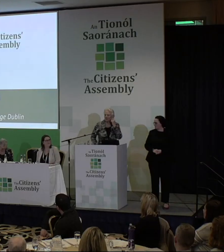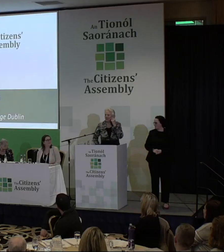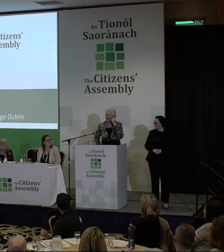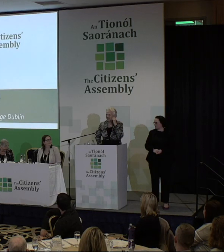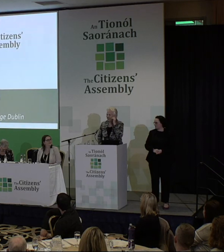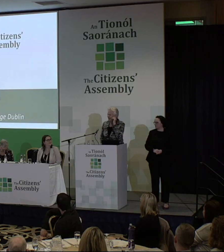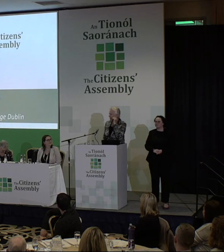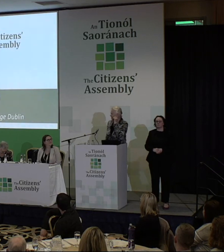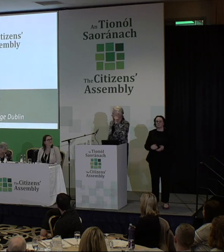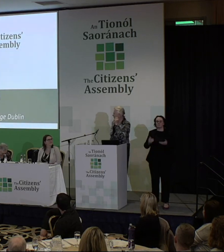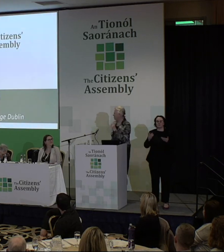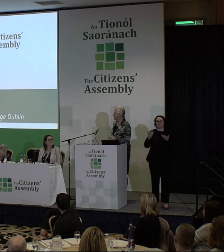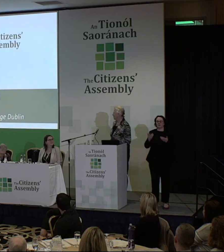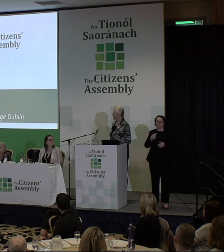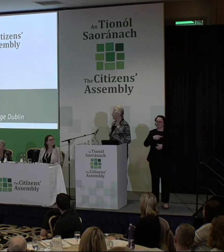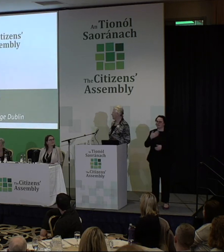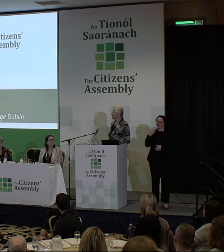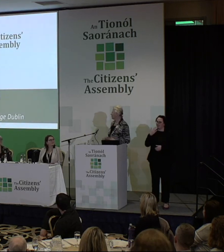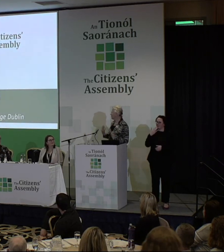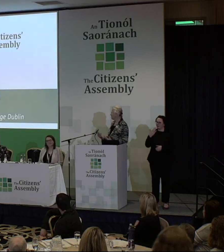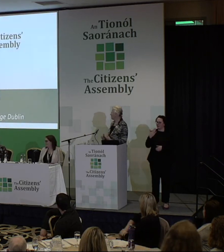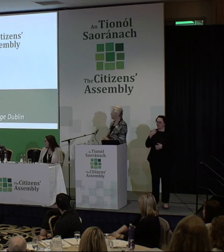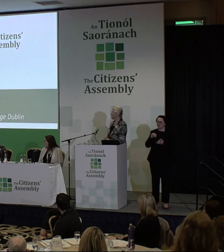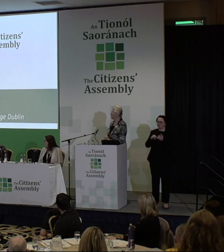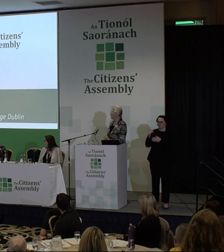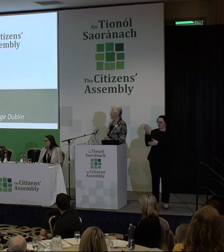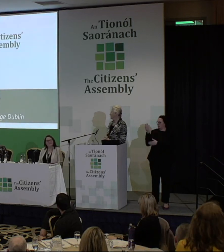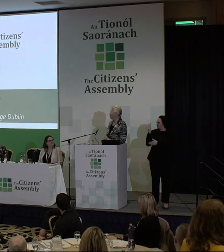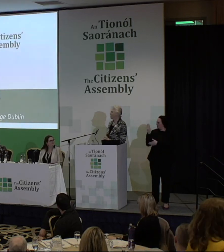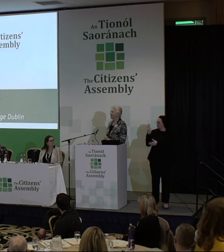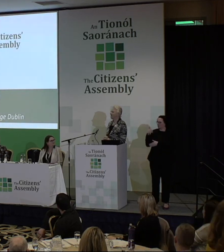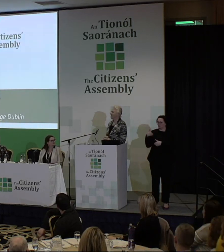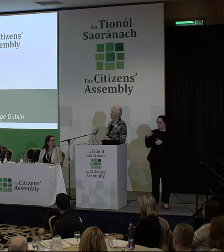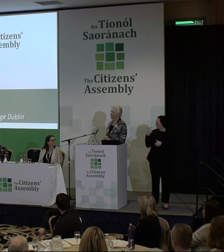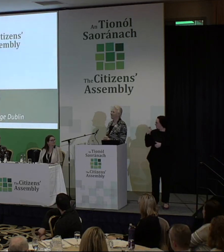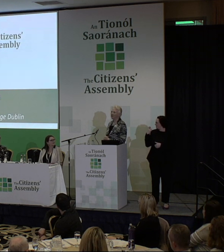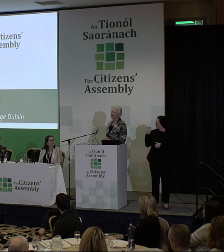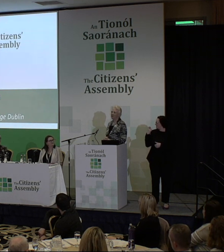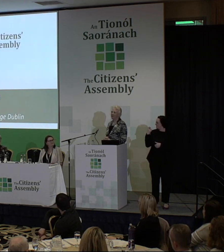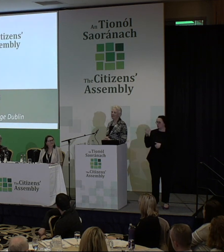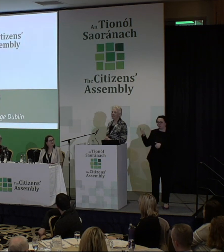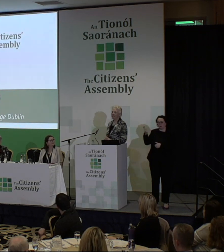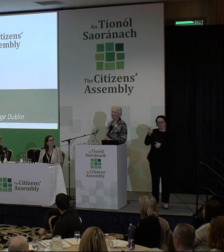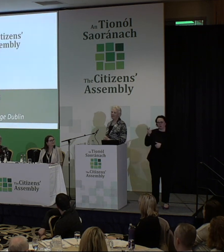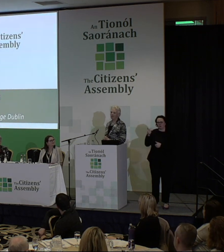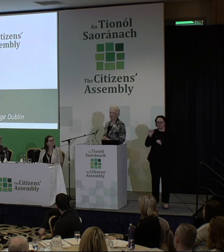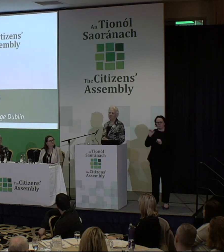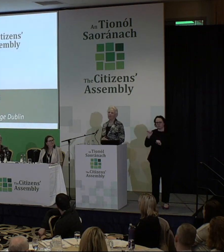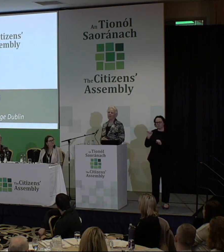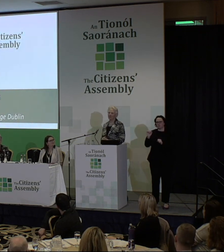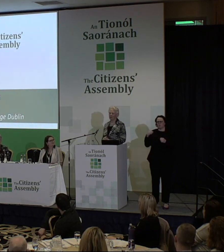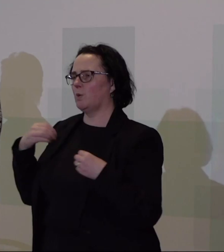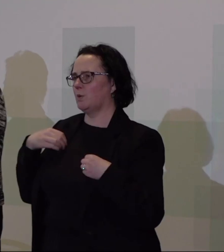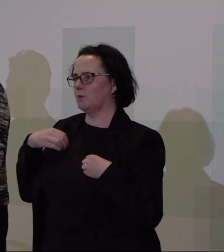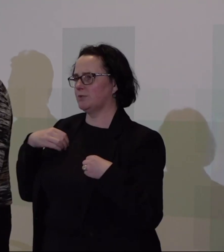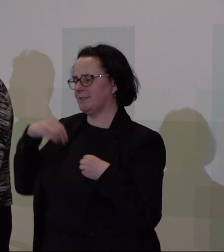And I'd really like to thank our speakers for sharing in a very engaging way their own